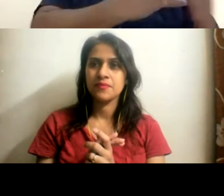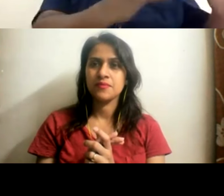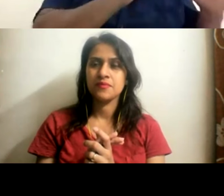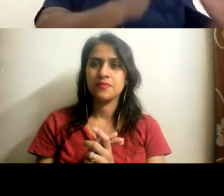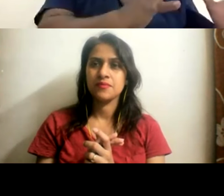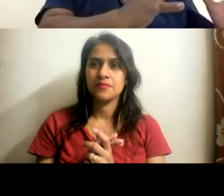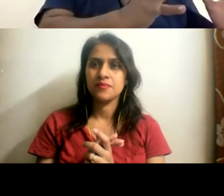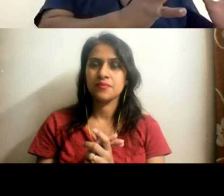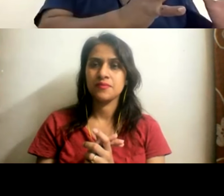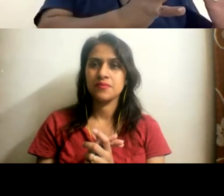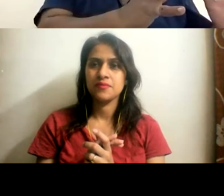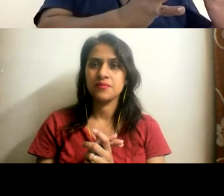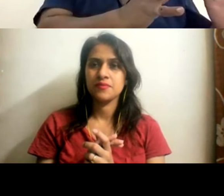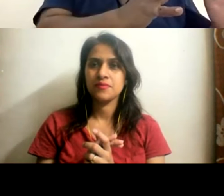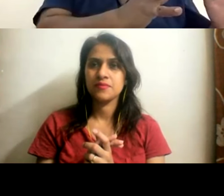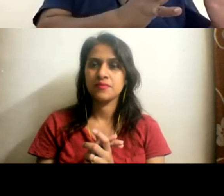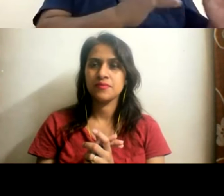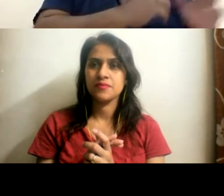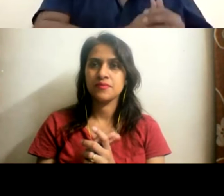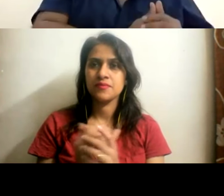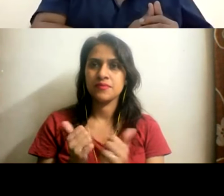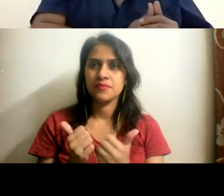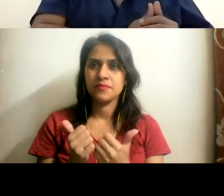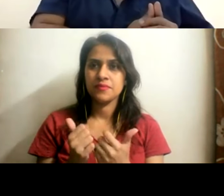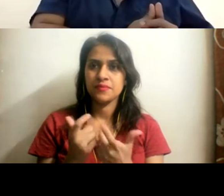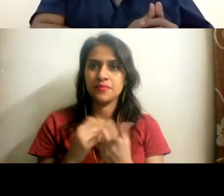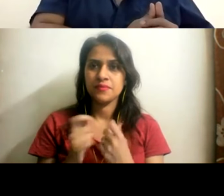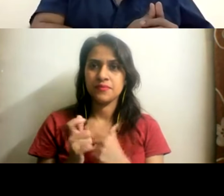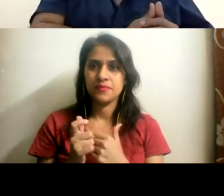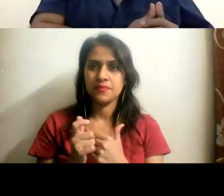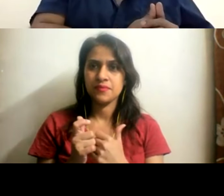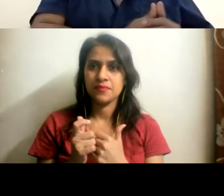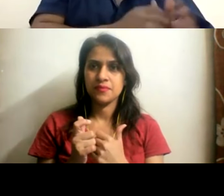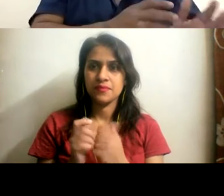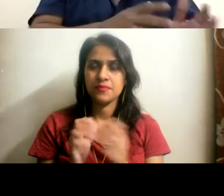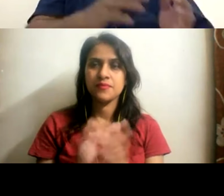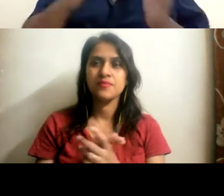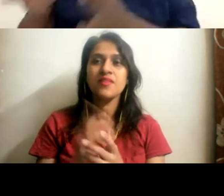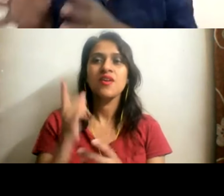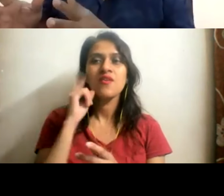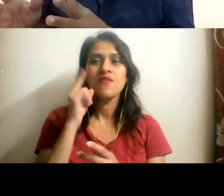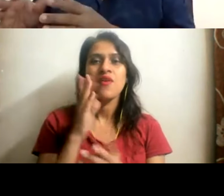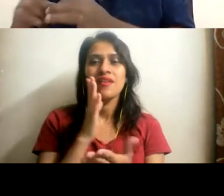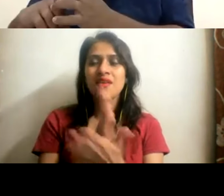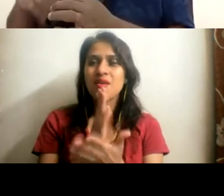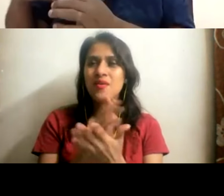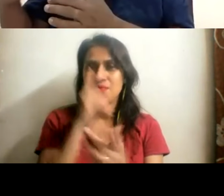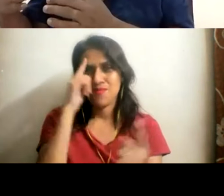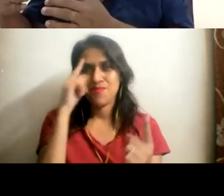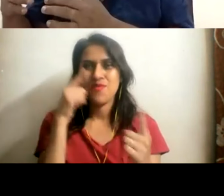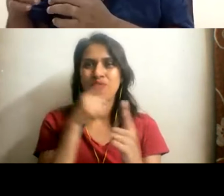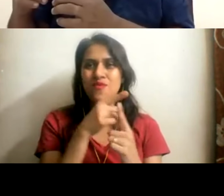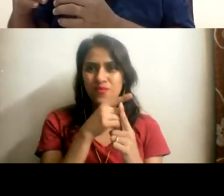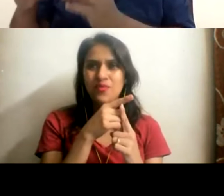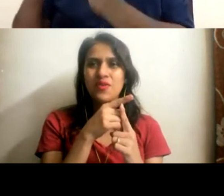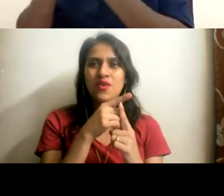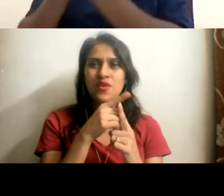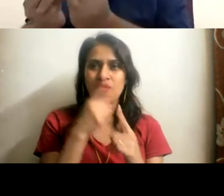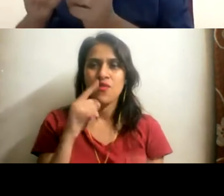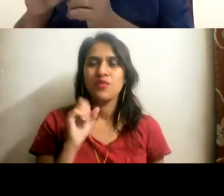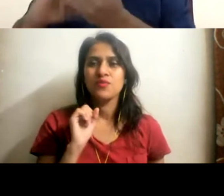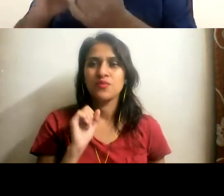for statistical significance and rigor. The sample size is quite large. Qualitative approach usually takes up fewer cases